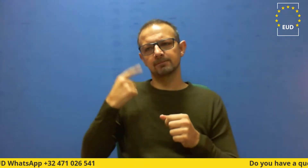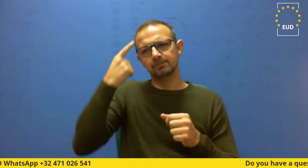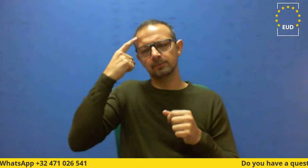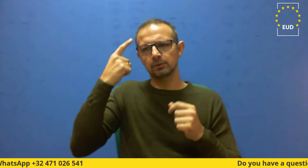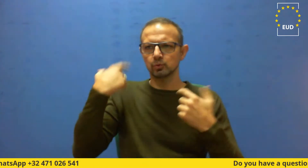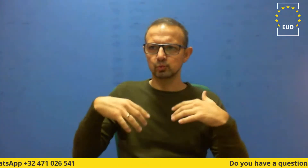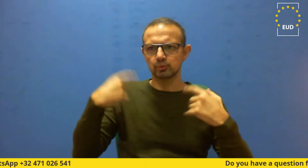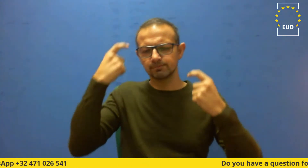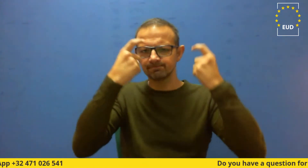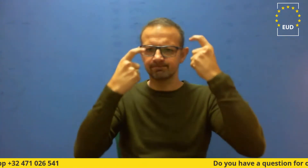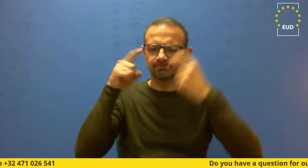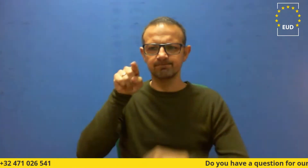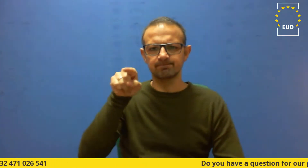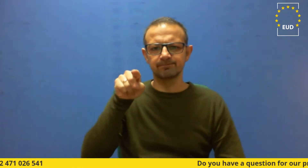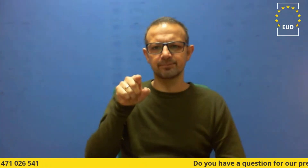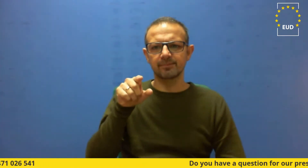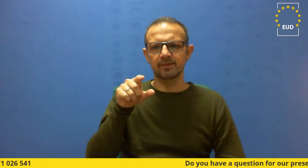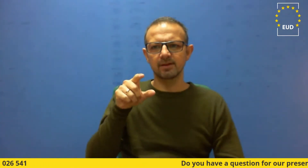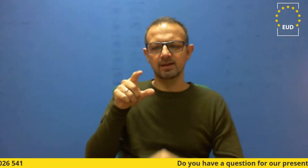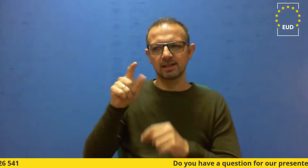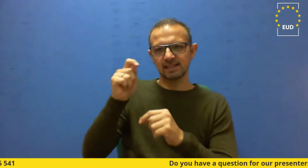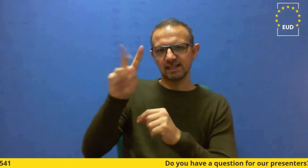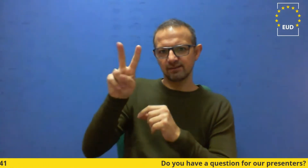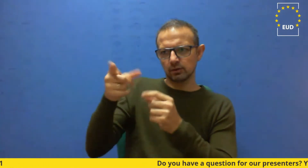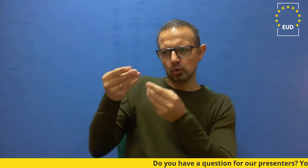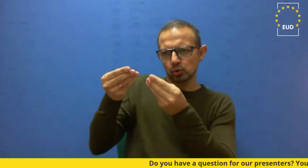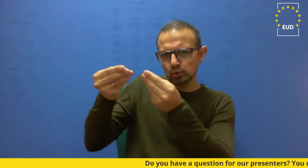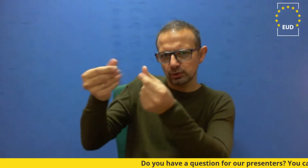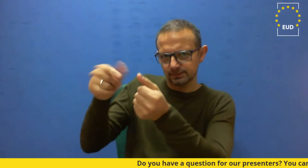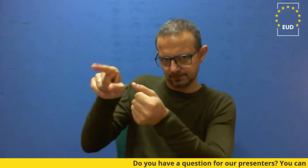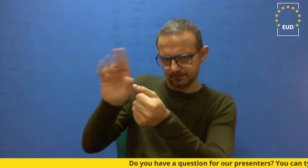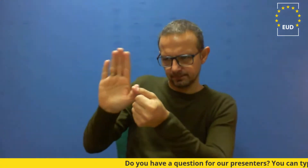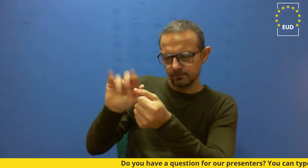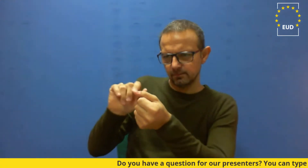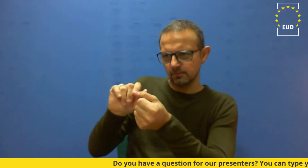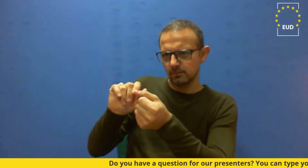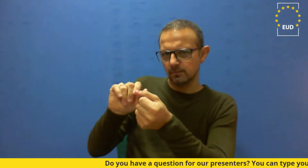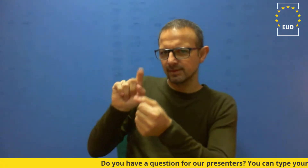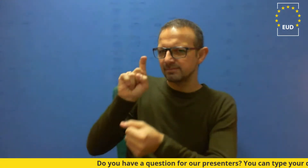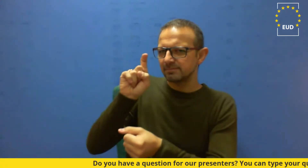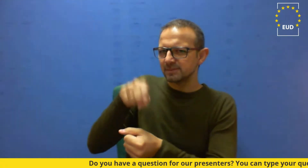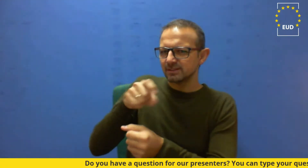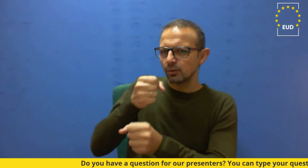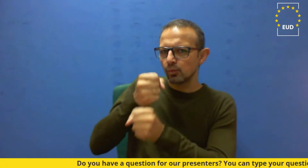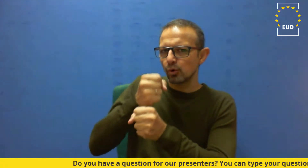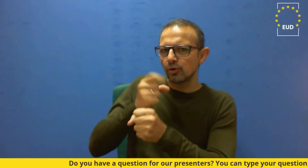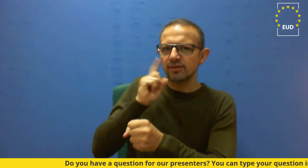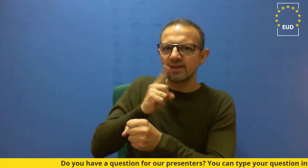that compromise can be, where we have access to the interpreter, but that there's specifications that are set.